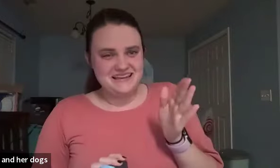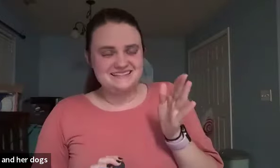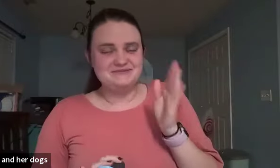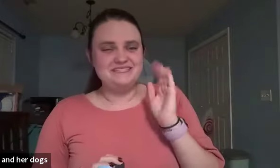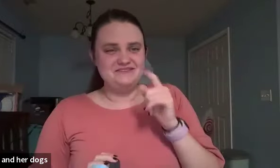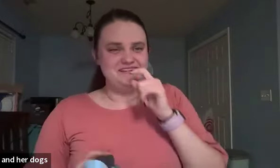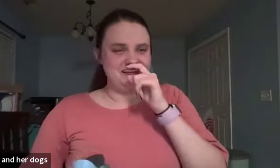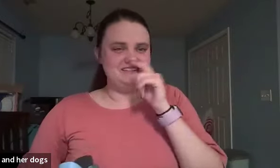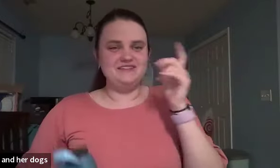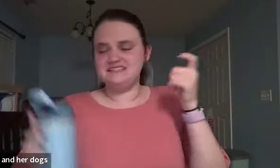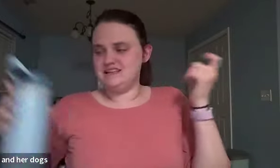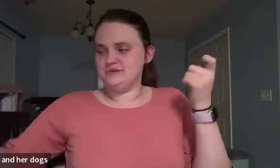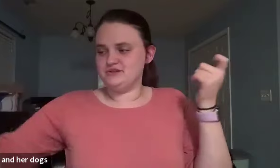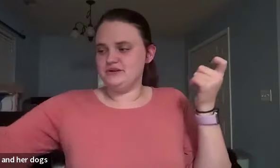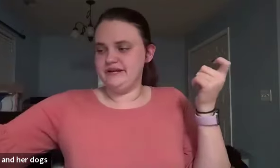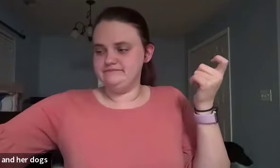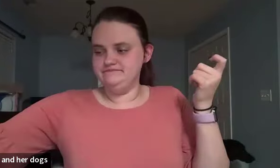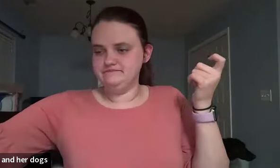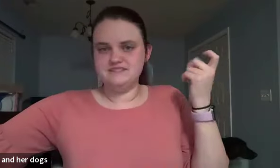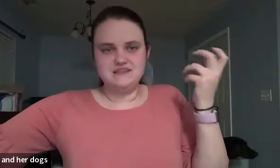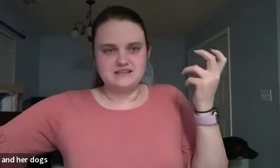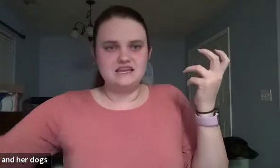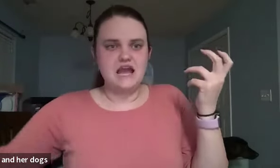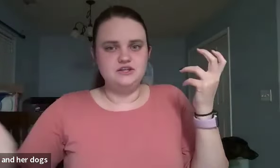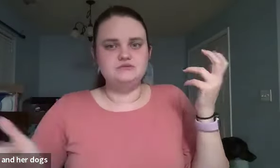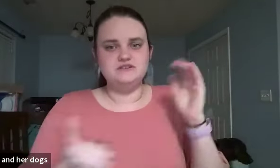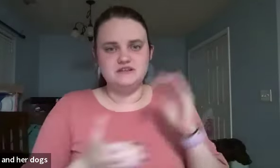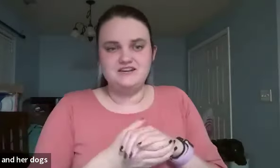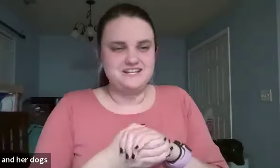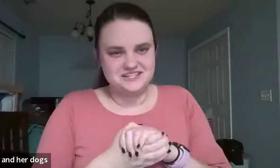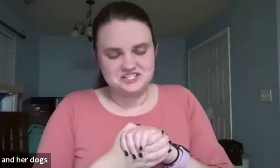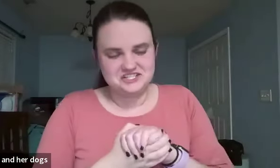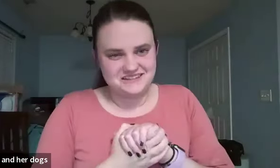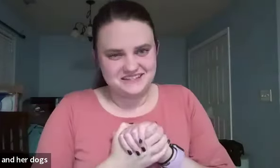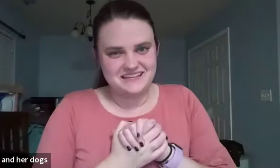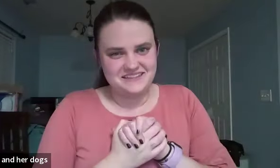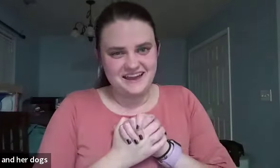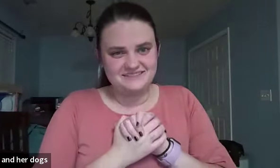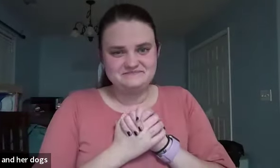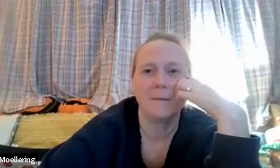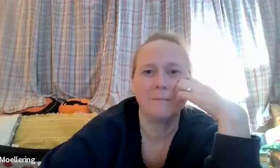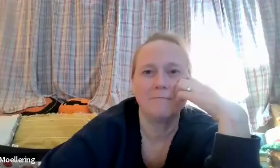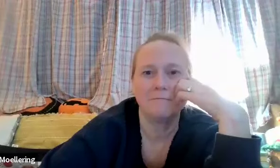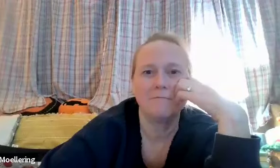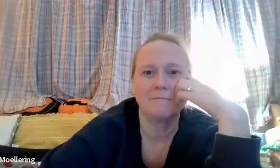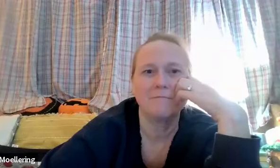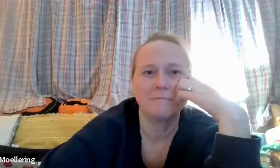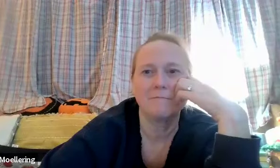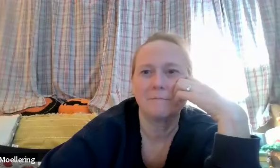But yes, we definitely need to do like celebratory signs, like how you would do like congratulations and things like that. Yeah.